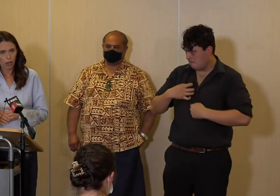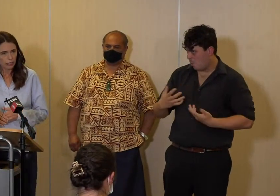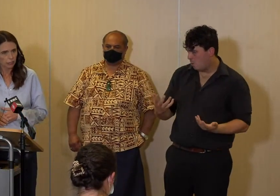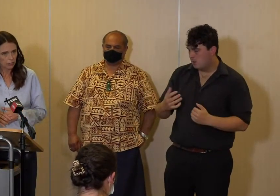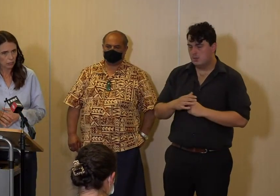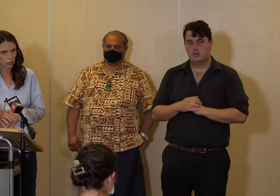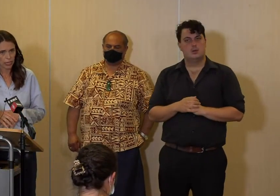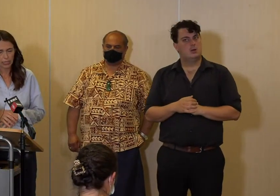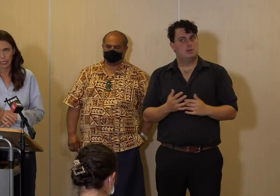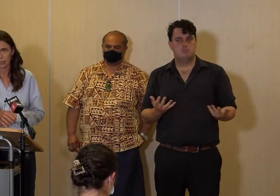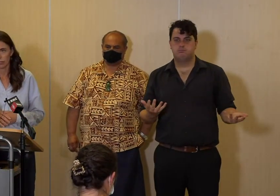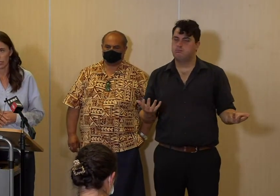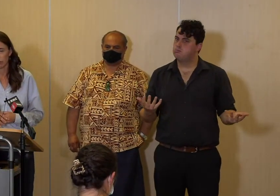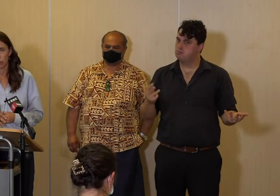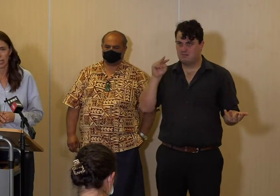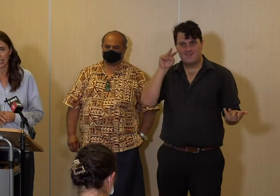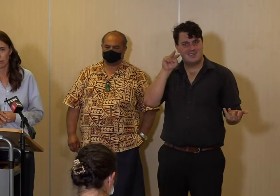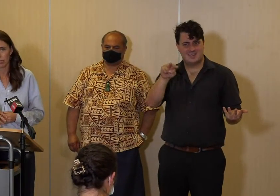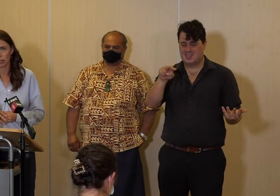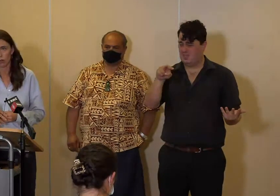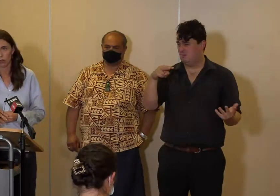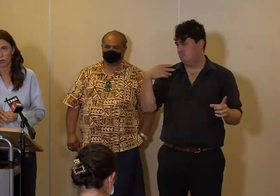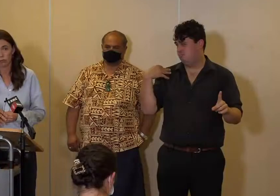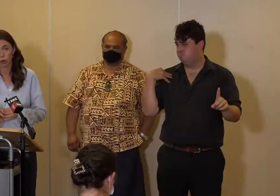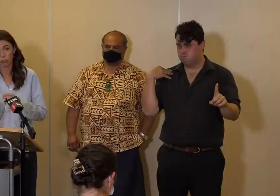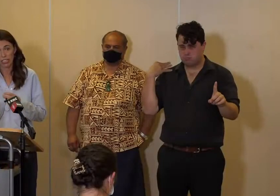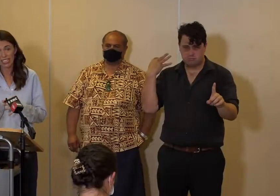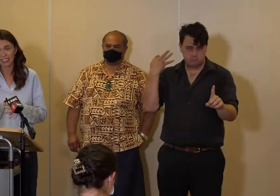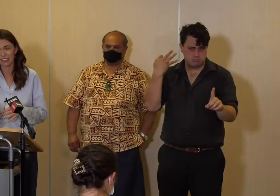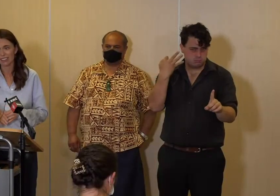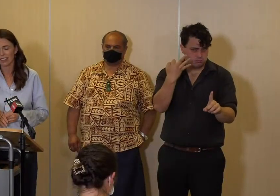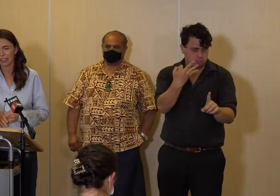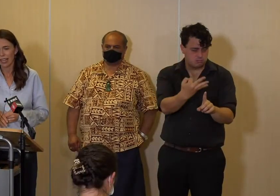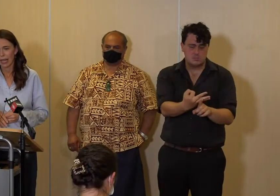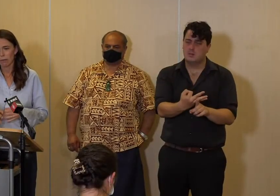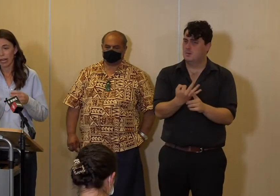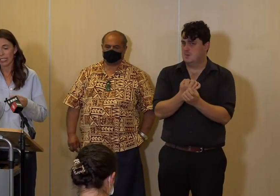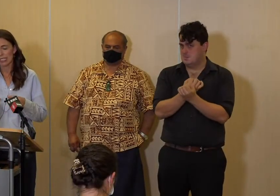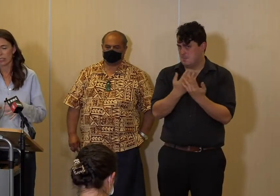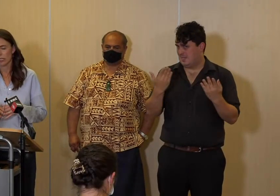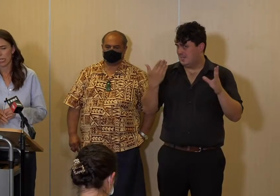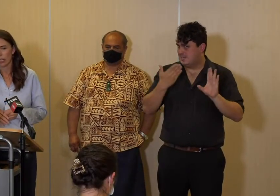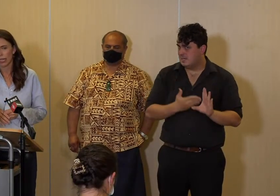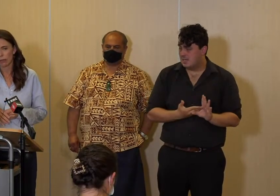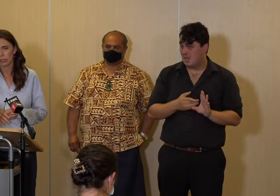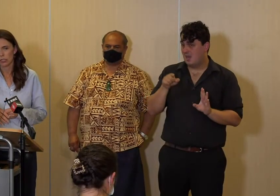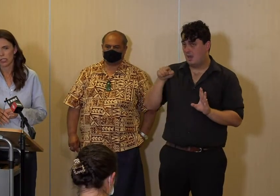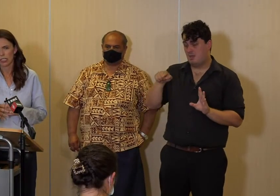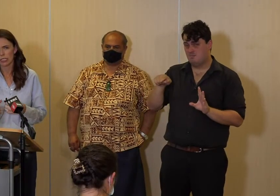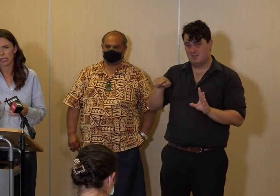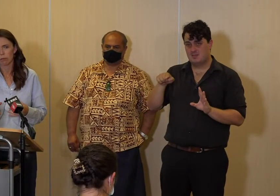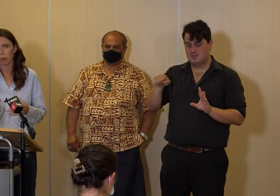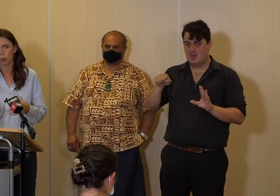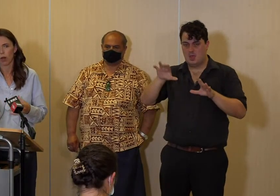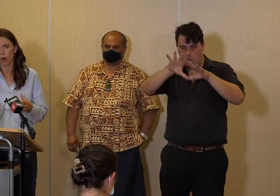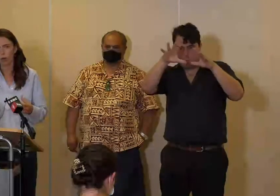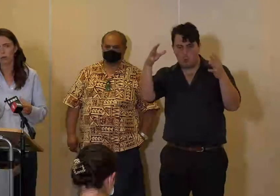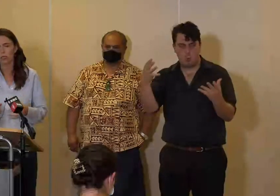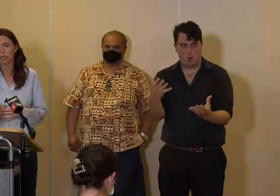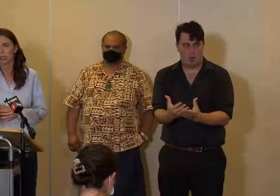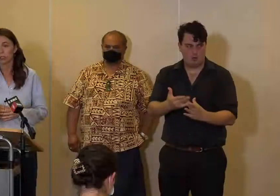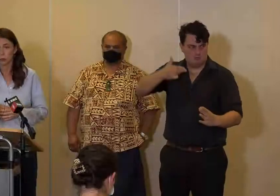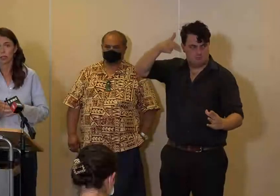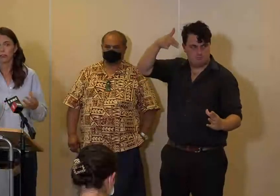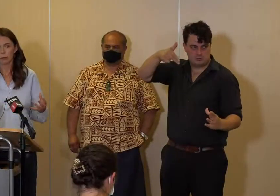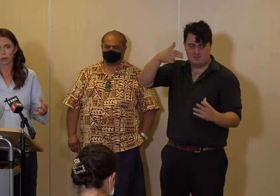this kind of level of volcanic activity for a number of years, and being able to see those satellite images, I just think brought